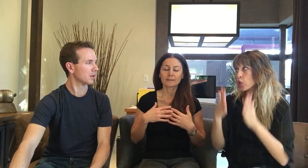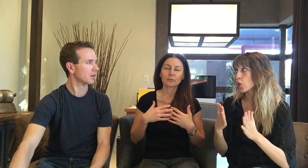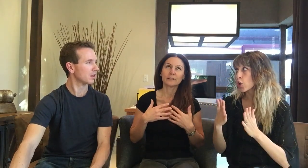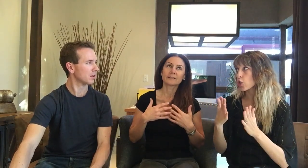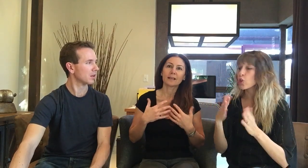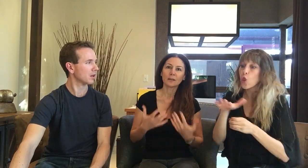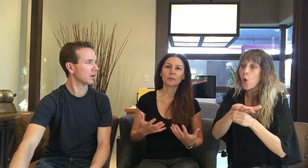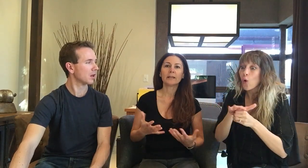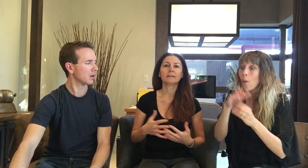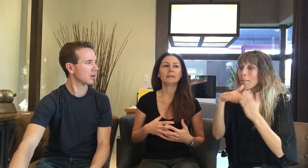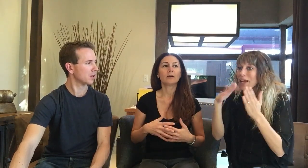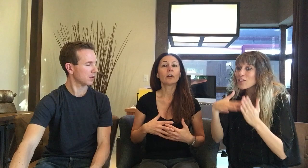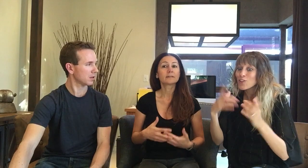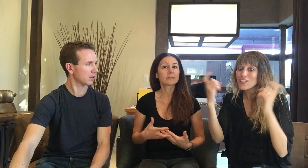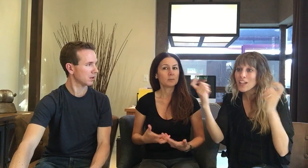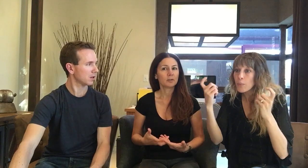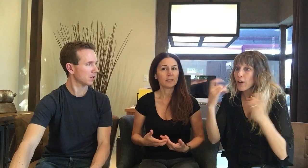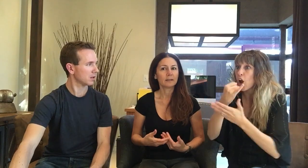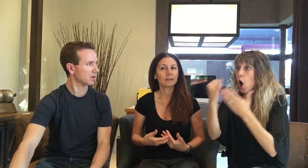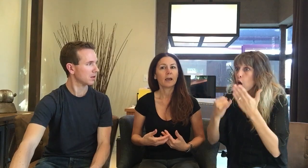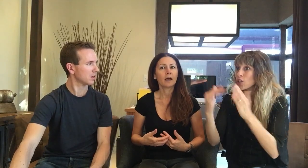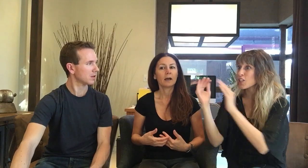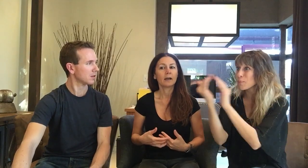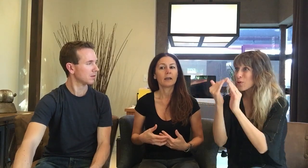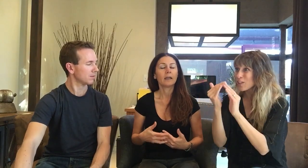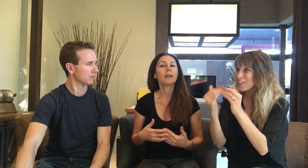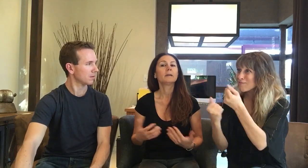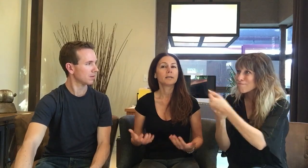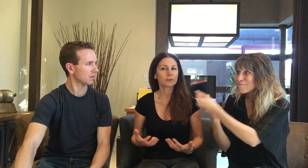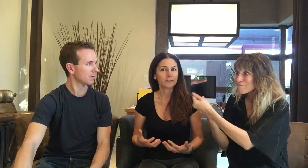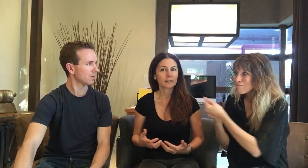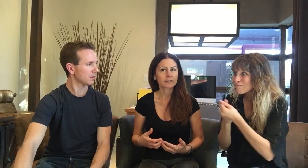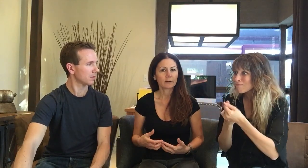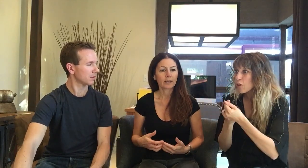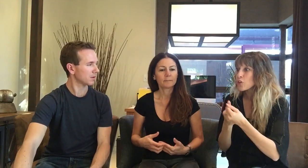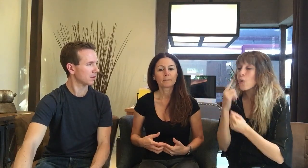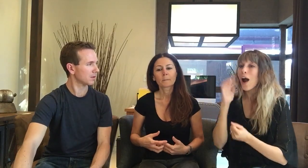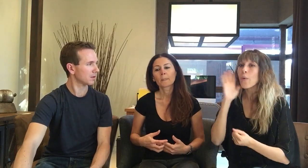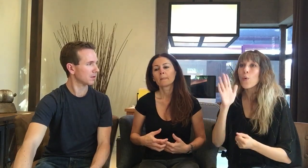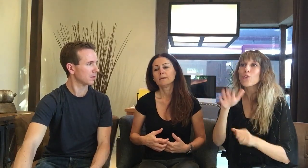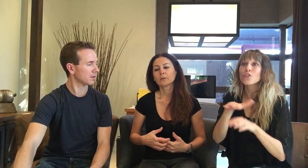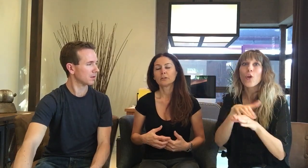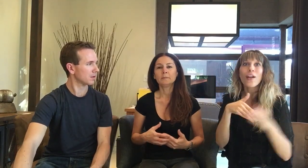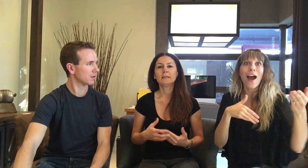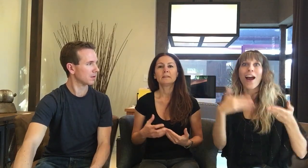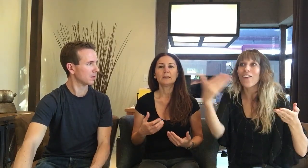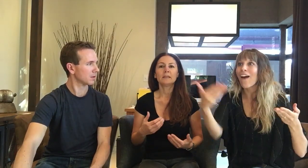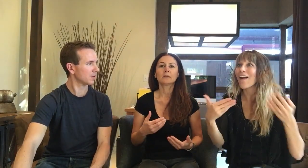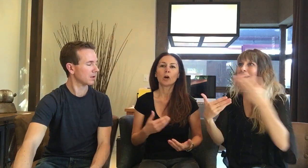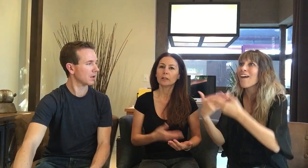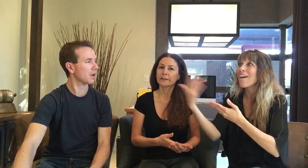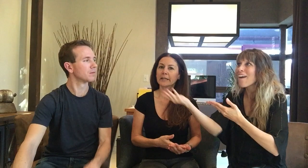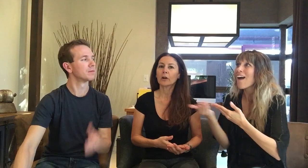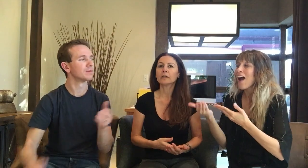sort of celebrate the arts community in Metro Phoenix area. So to me, the culinary